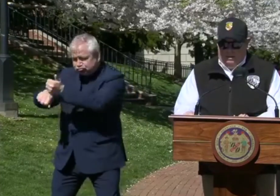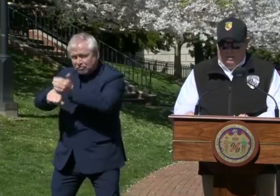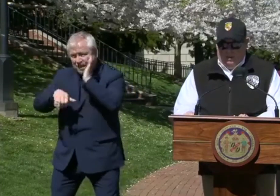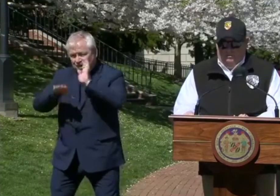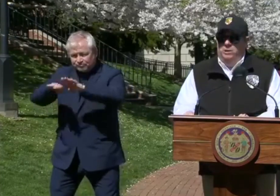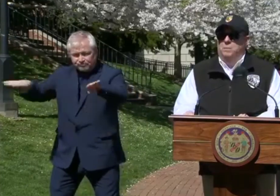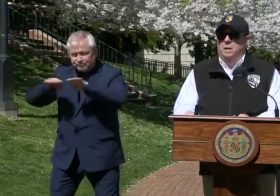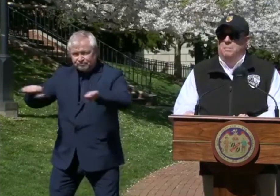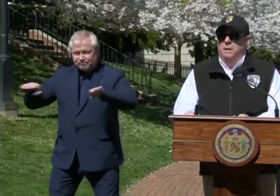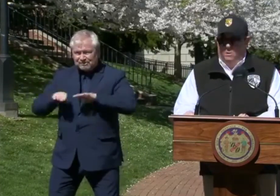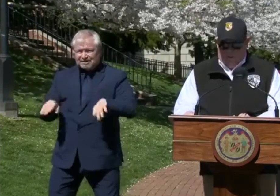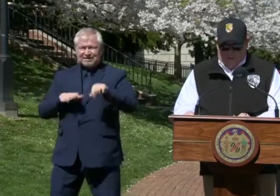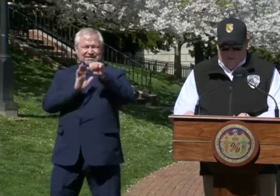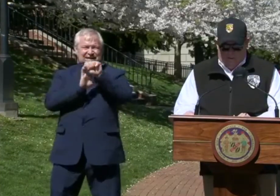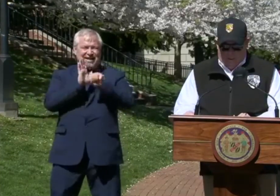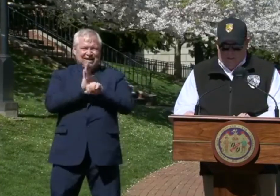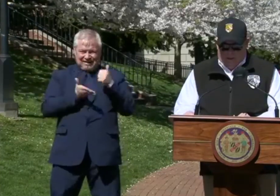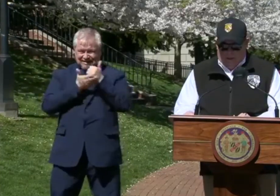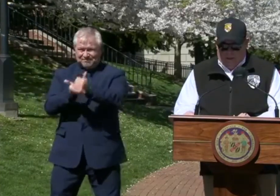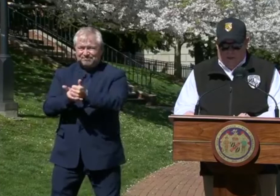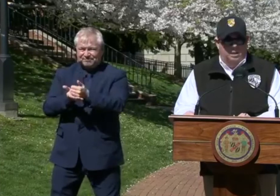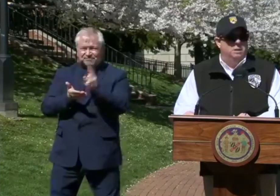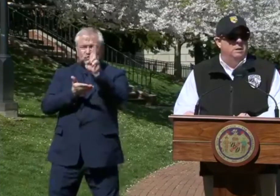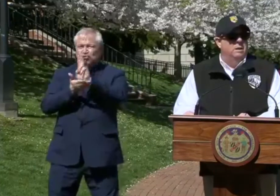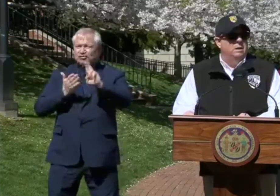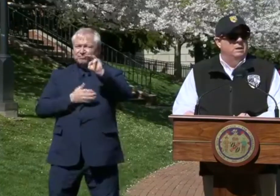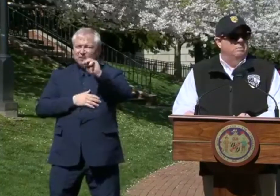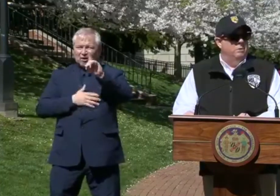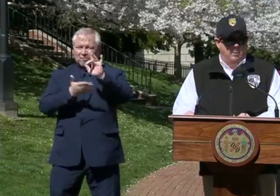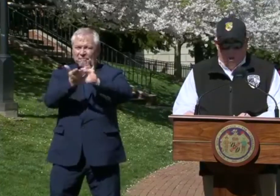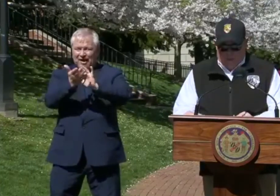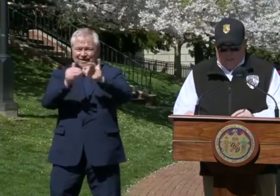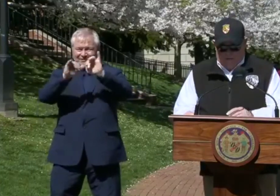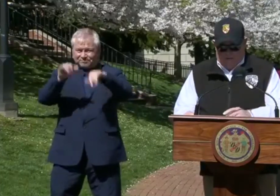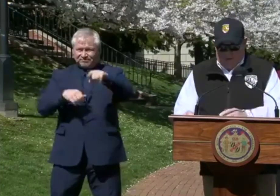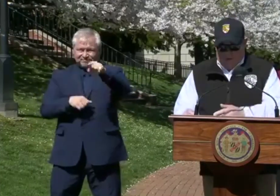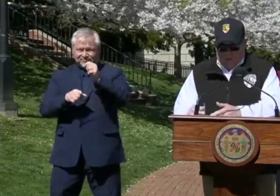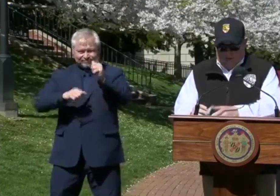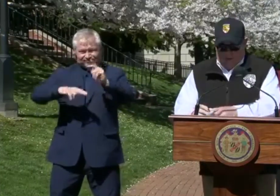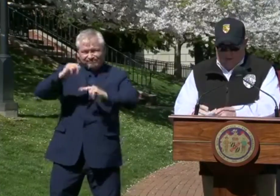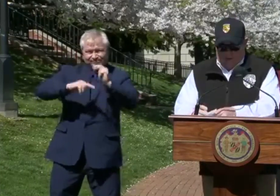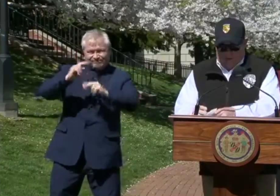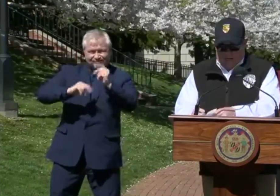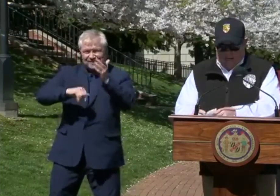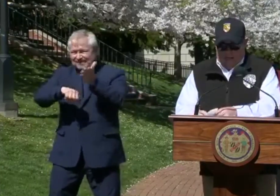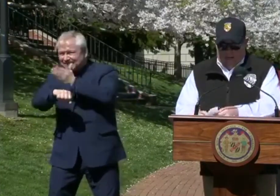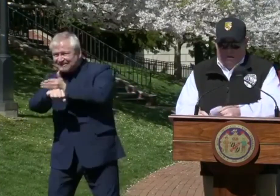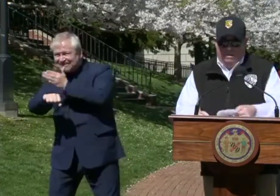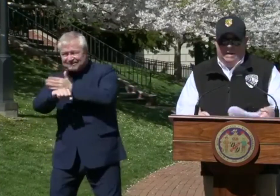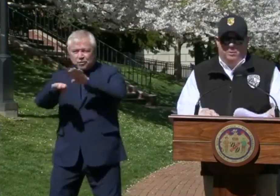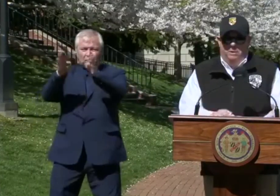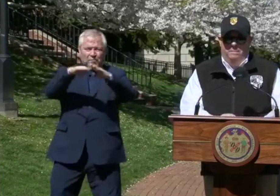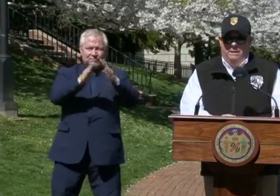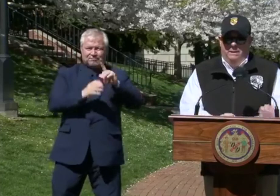assisted the University of Maryland Medical System in starting construction for the reopening of the 130-bed